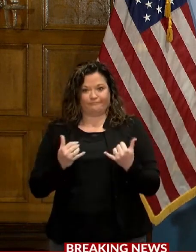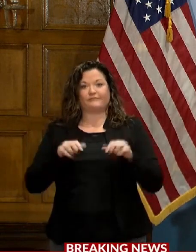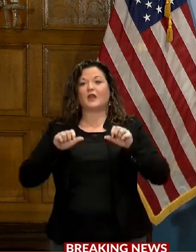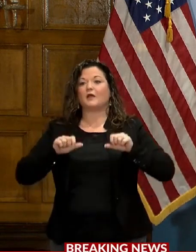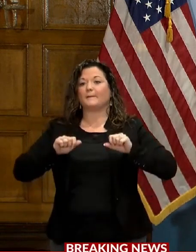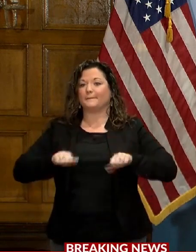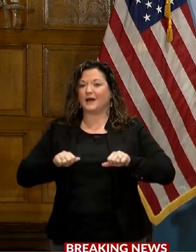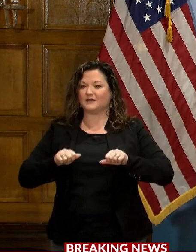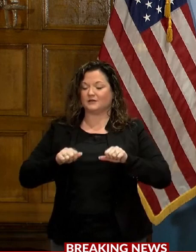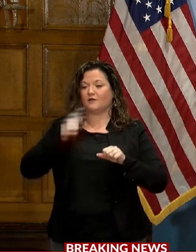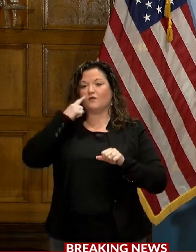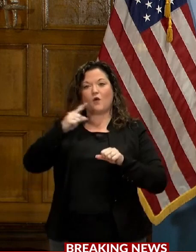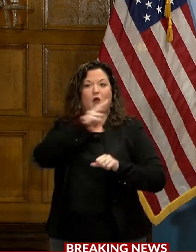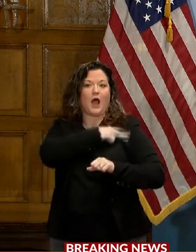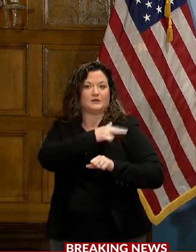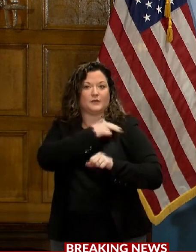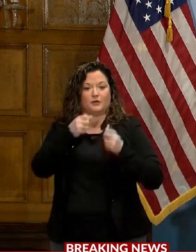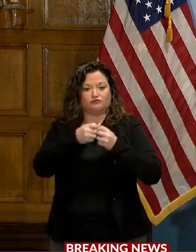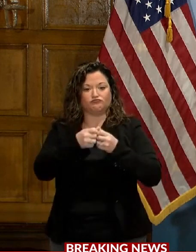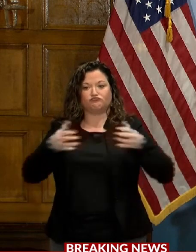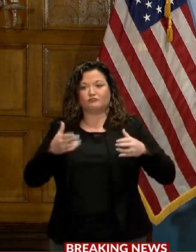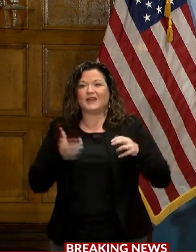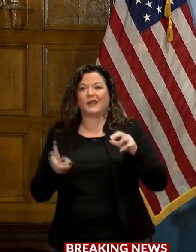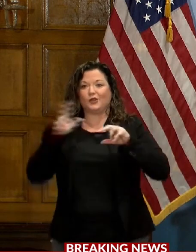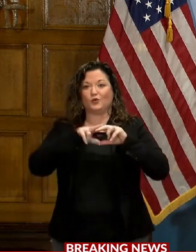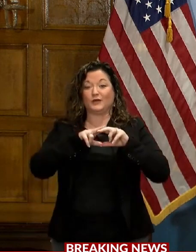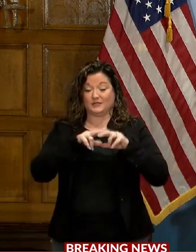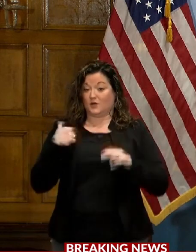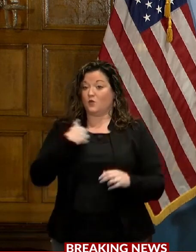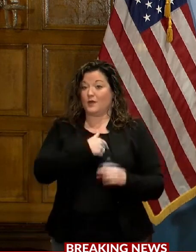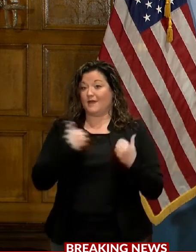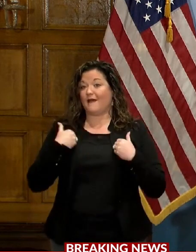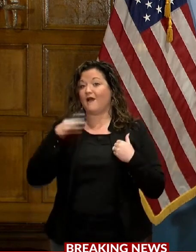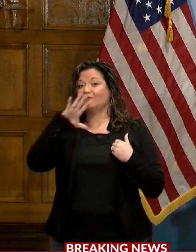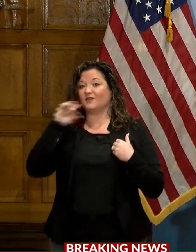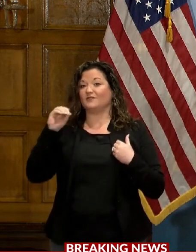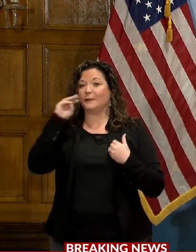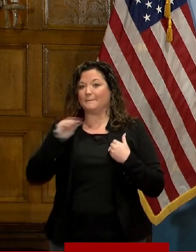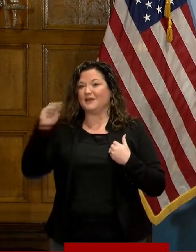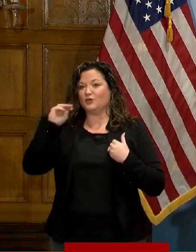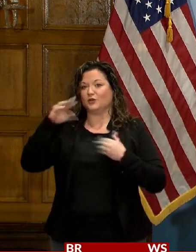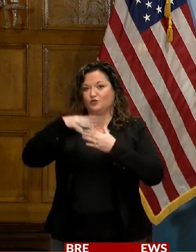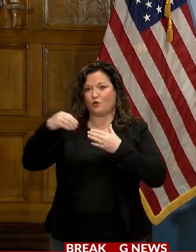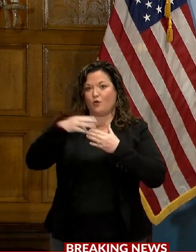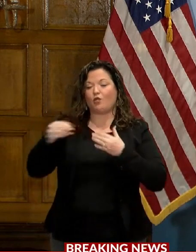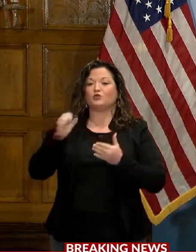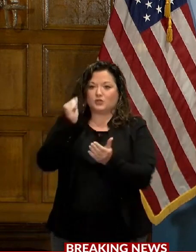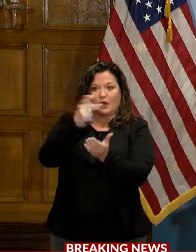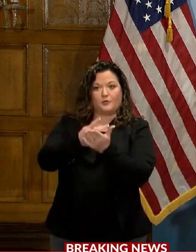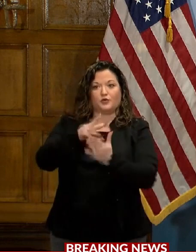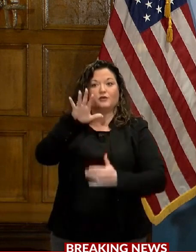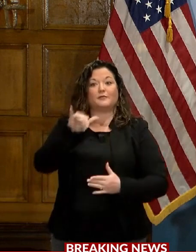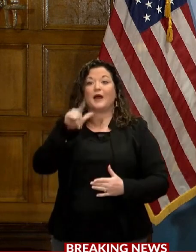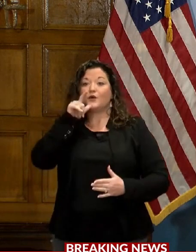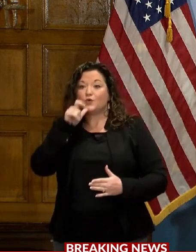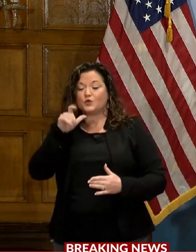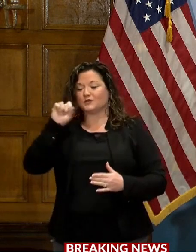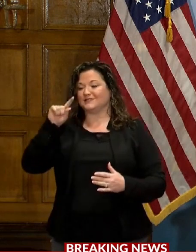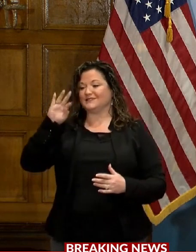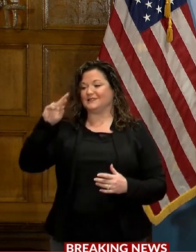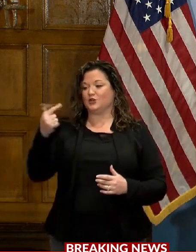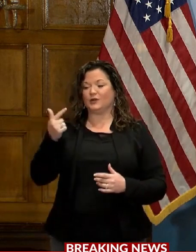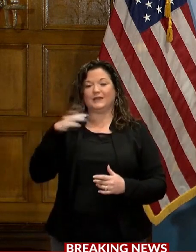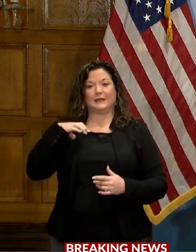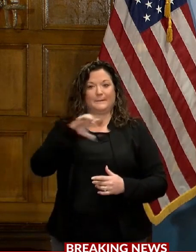capacity. We have $50 million approved by the steering committee yesterday.